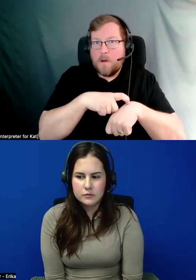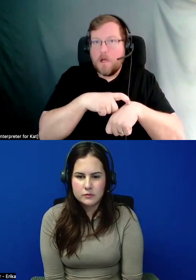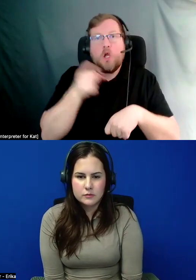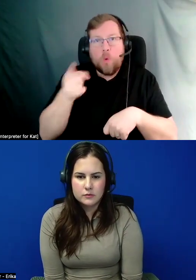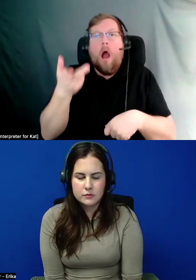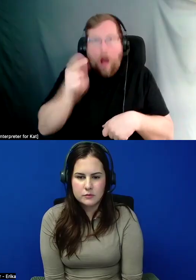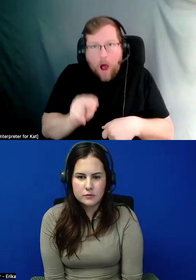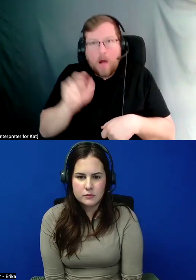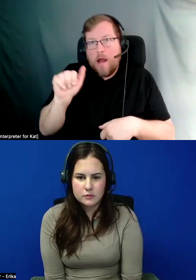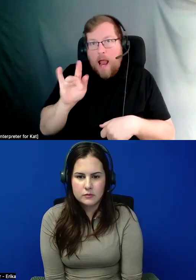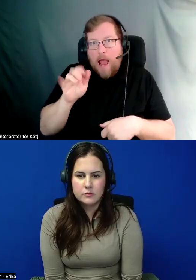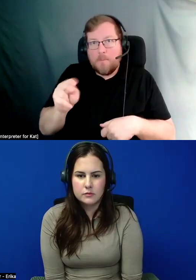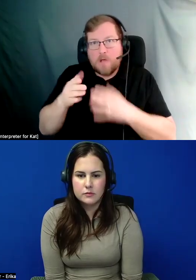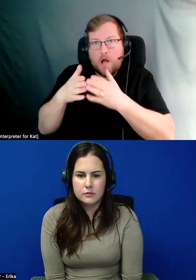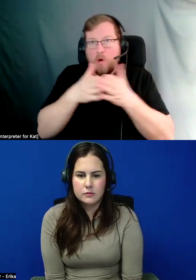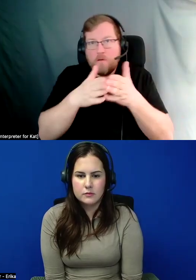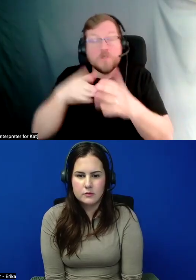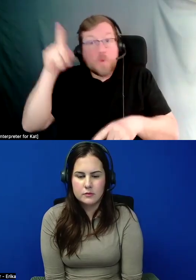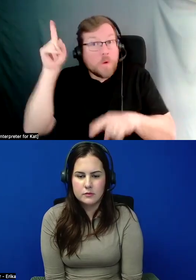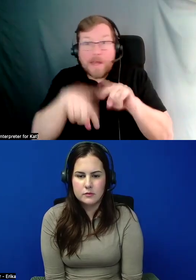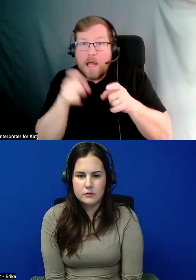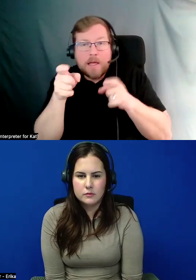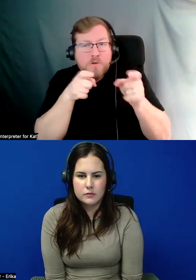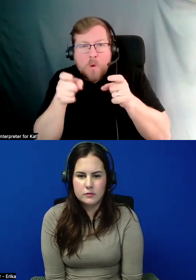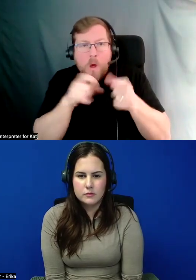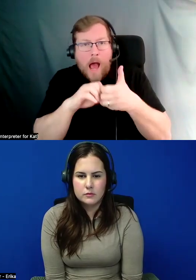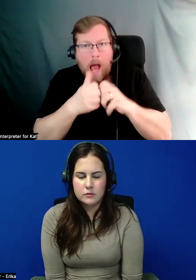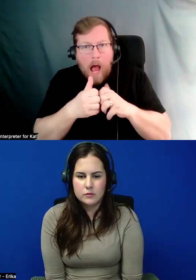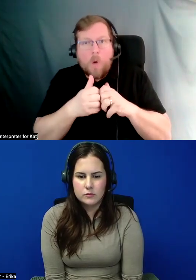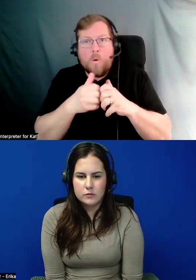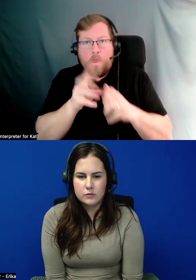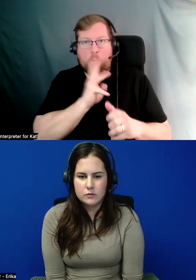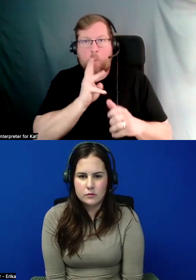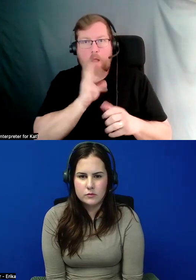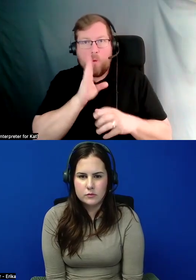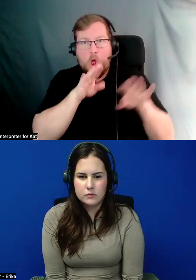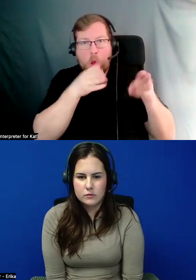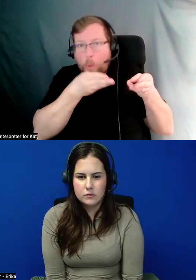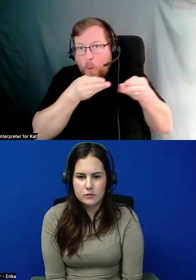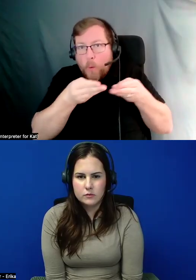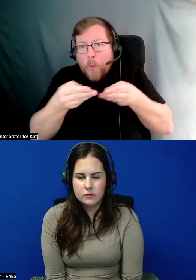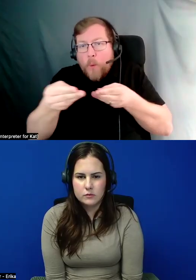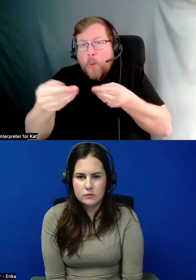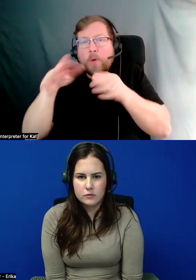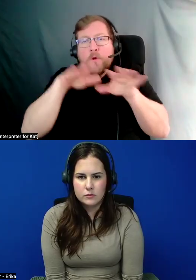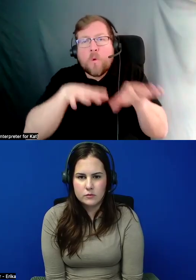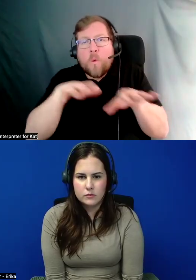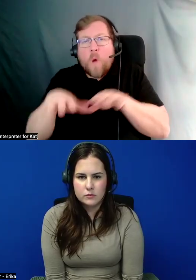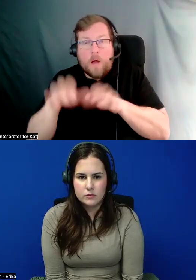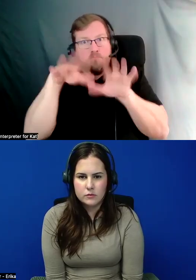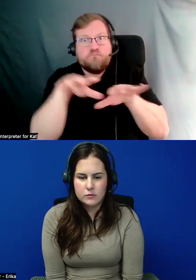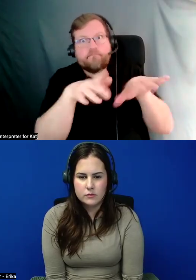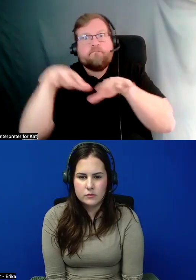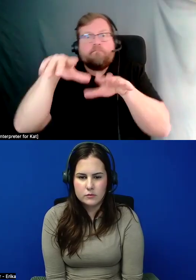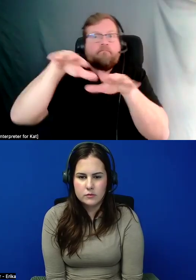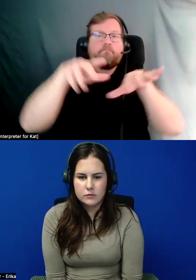Amazon and there's no way to control how the Amazon goes. Very smooth, very quiet. And then we go to the